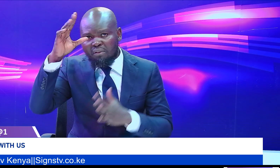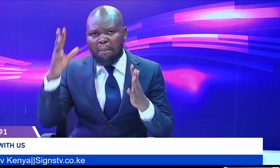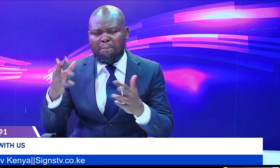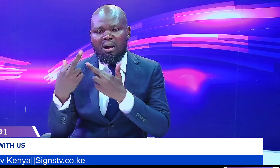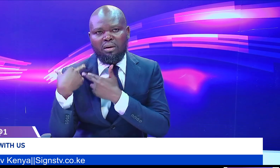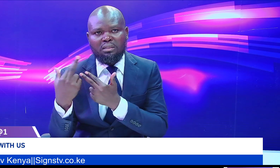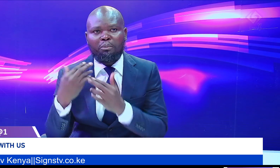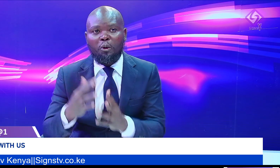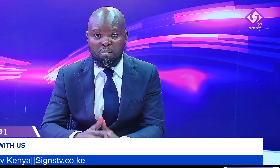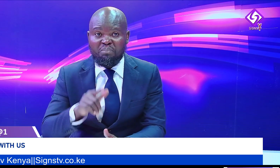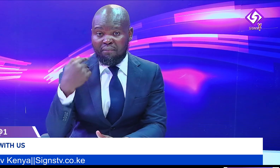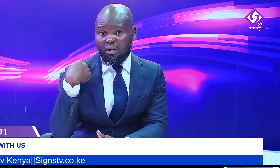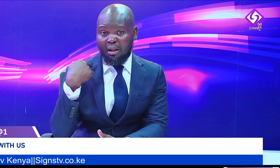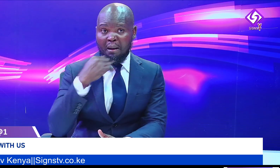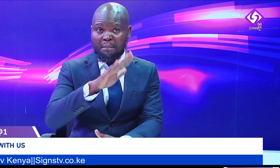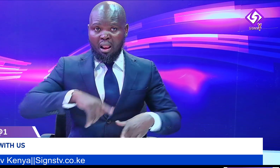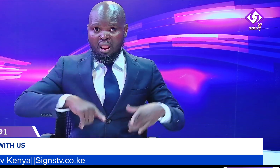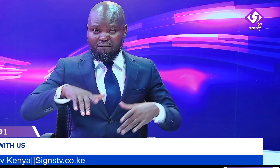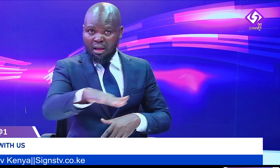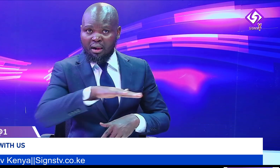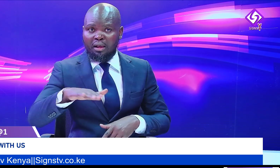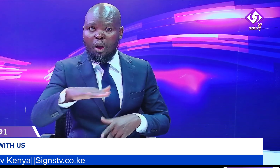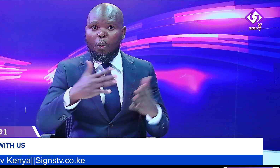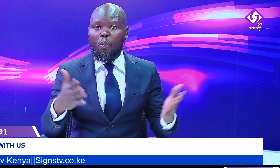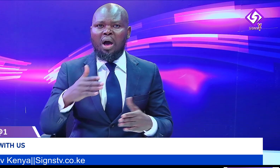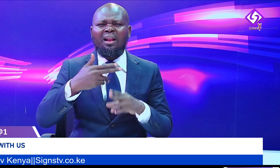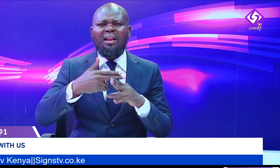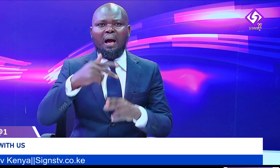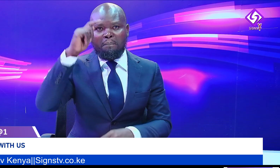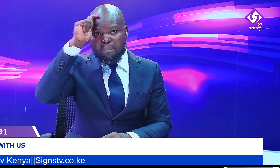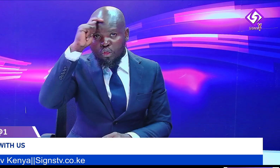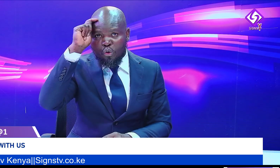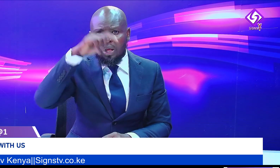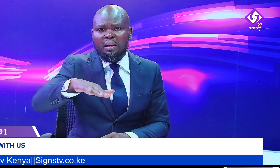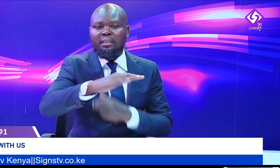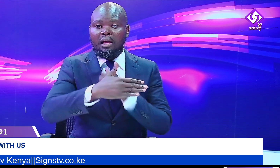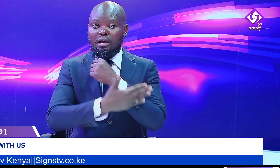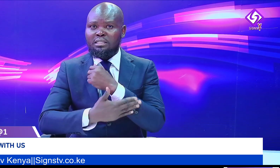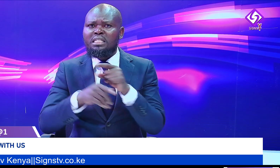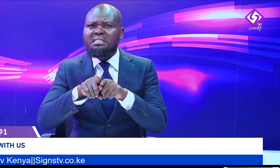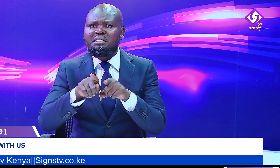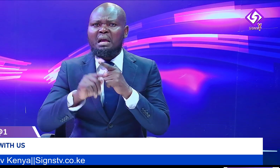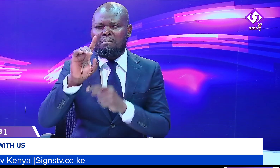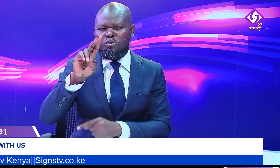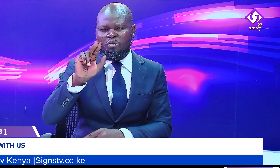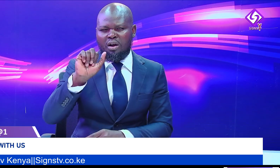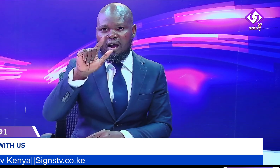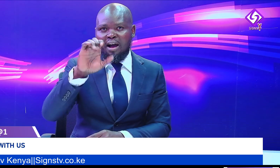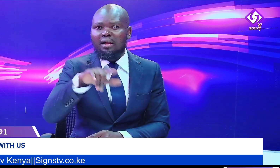private practice over the government responsibilities. Addressing residents in Tharaka Nithi County, Duale